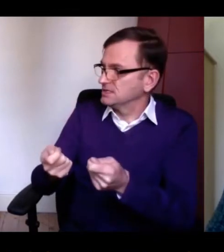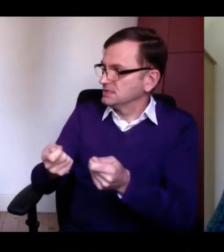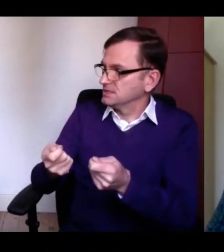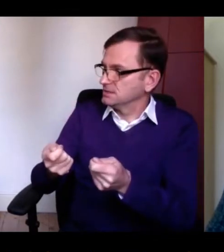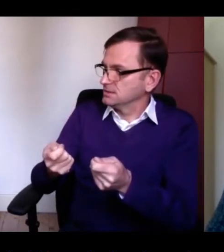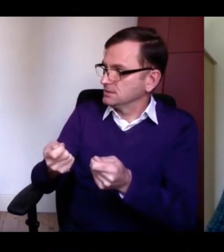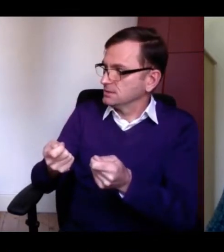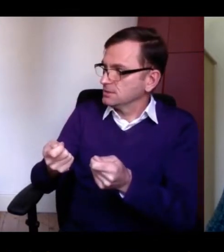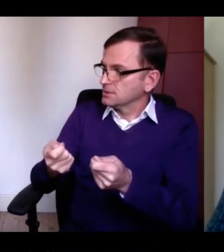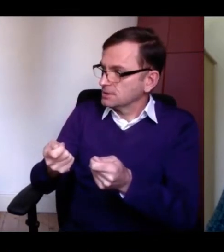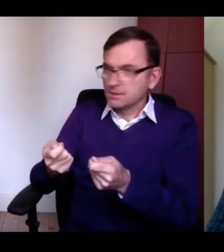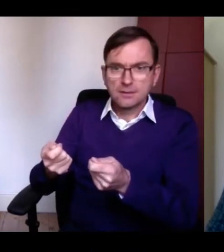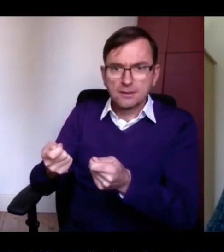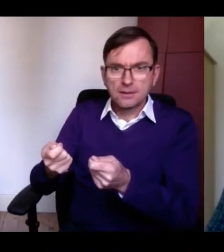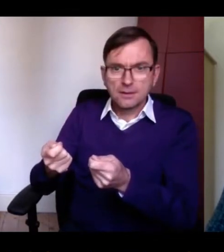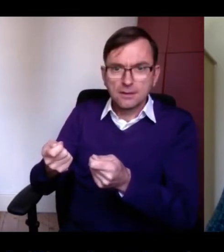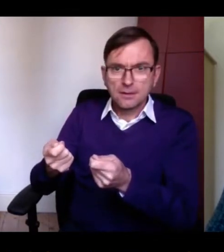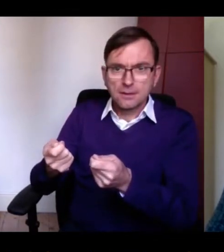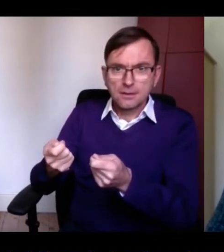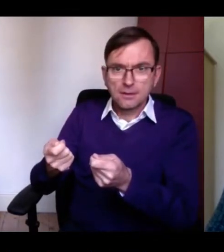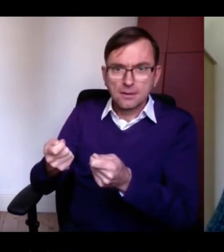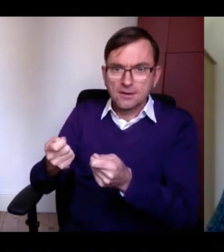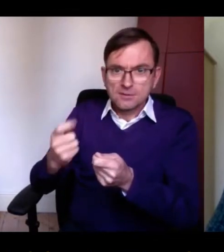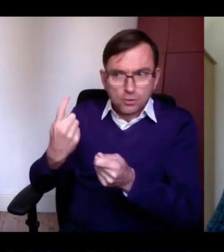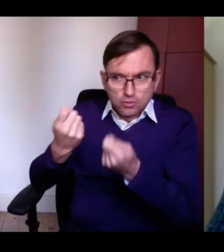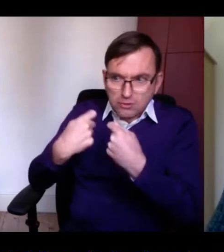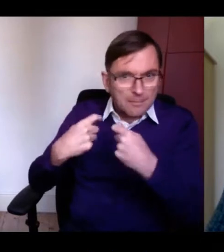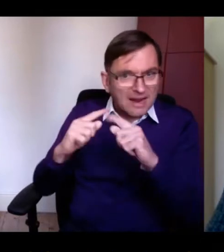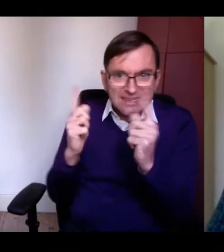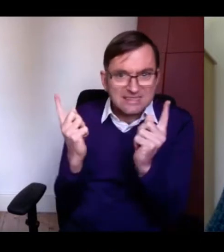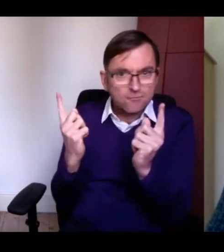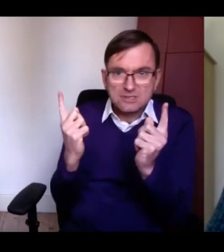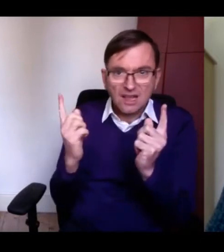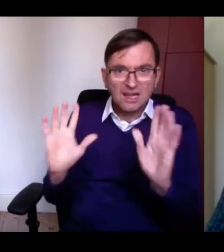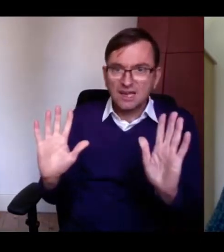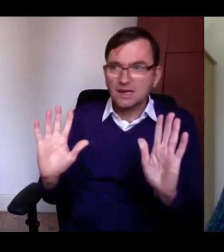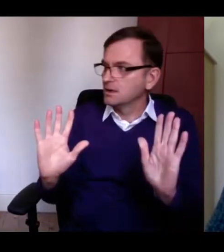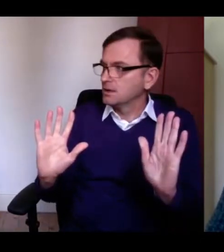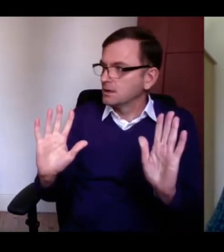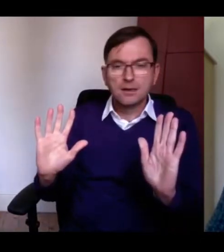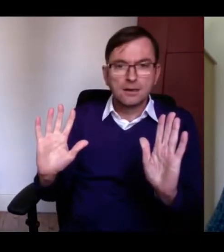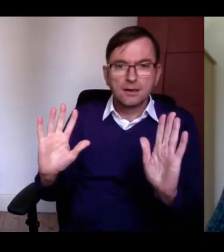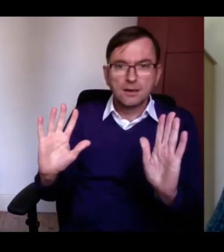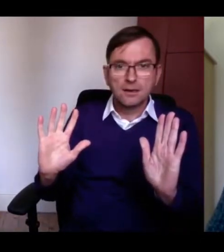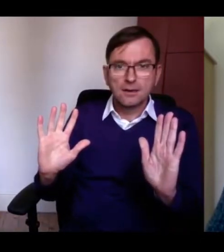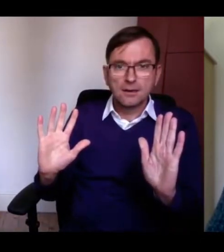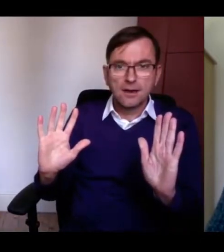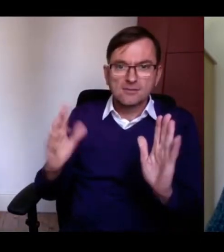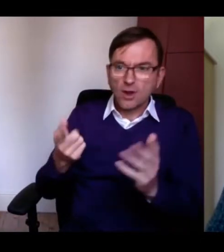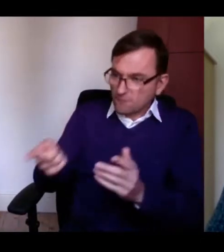would want to be treated when they meet someone, you know, don't treat me differently. Just,